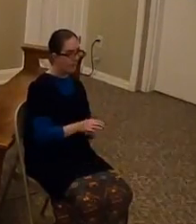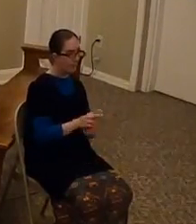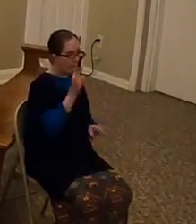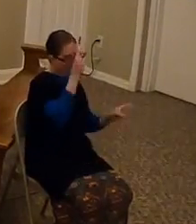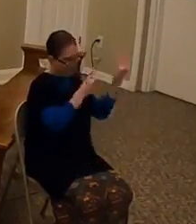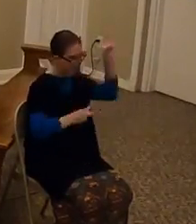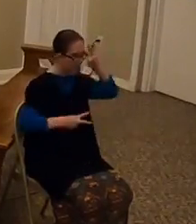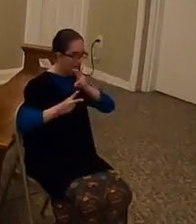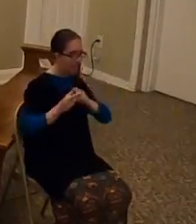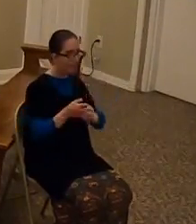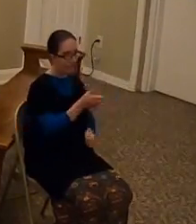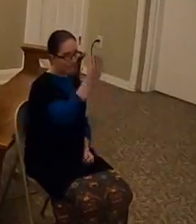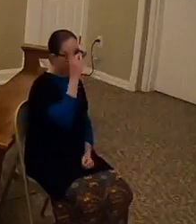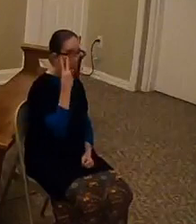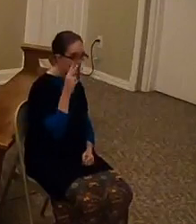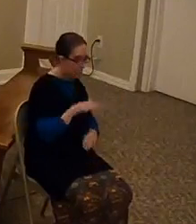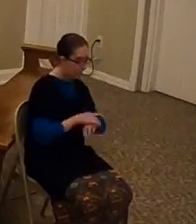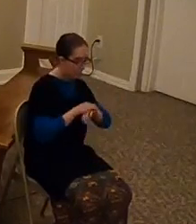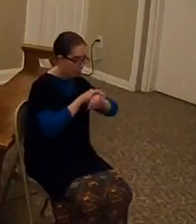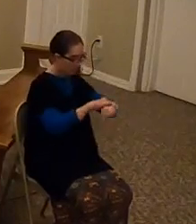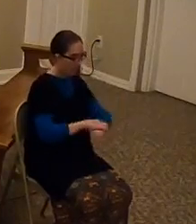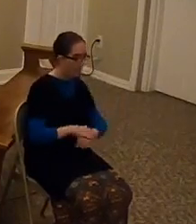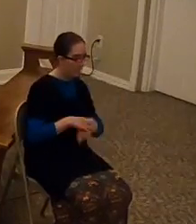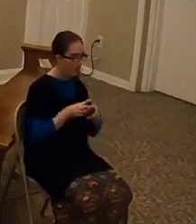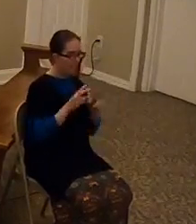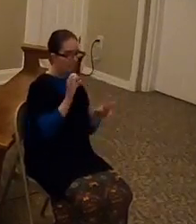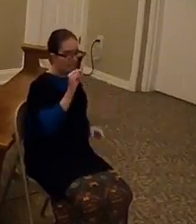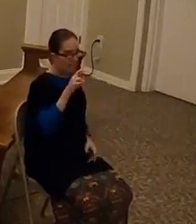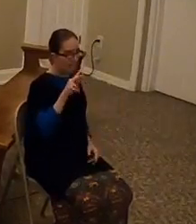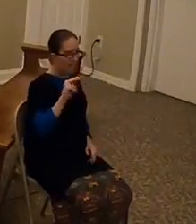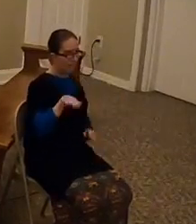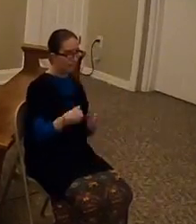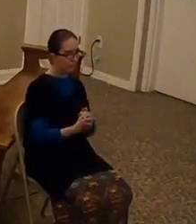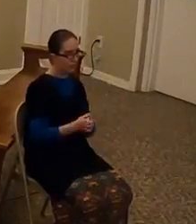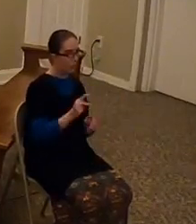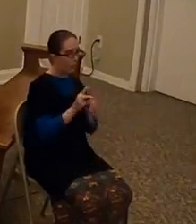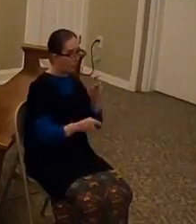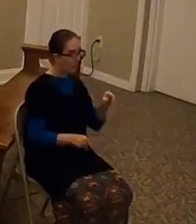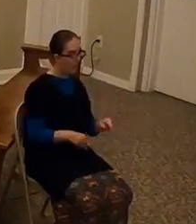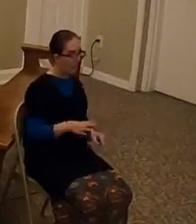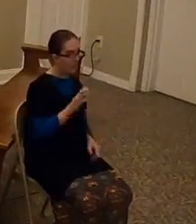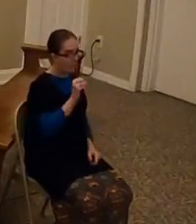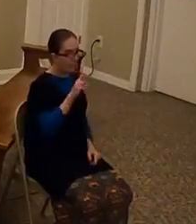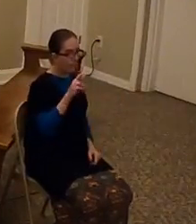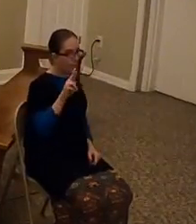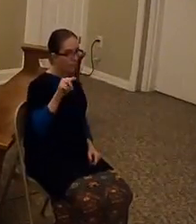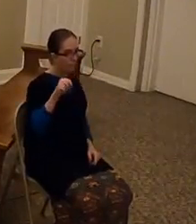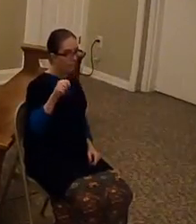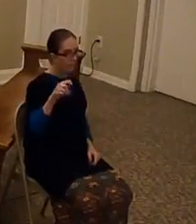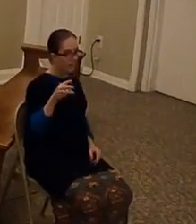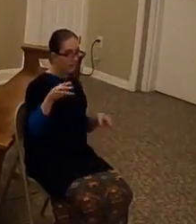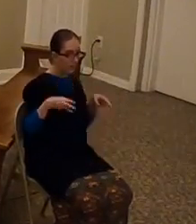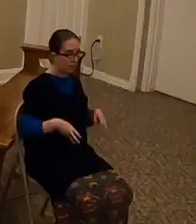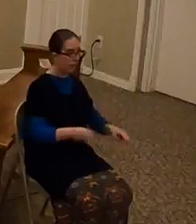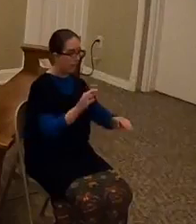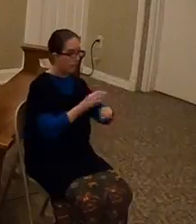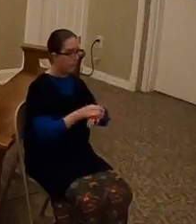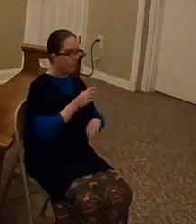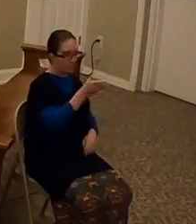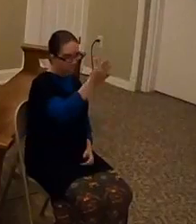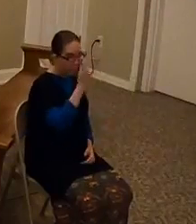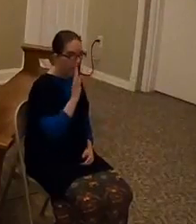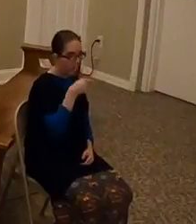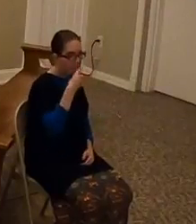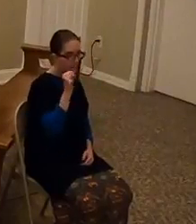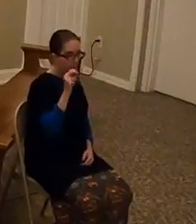violence. And God looked upon the earth, and behold, it was corrupt, for all flesh had corrupted his way upon the earth. And God said unto Noah, the